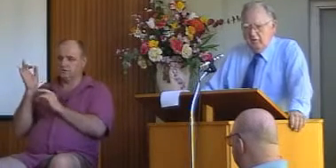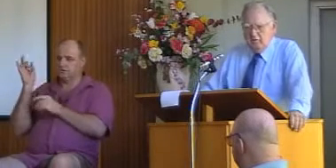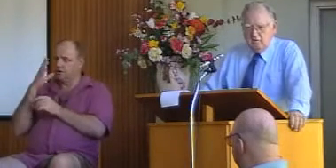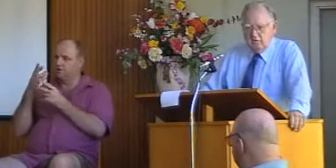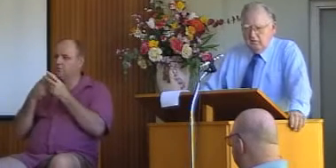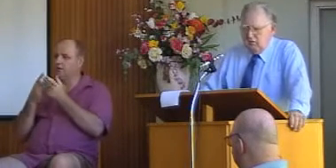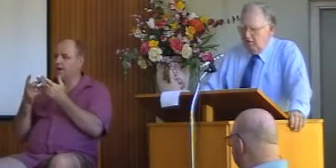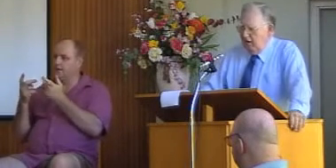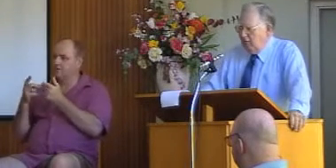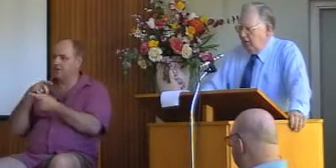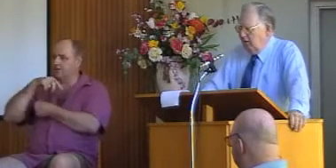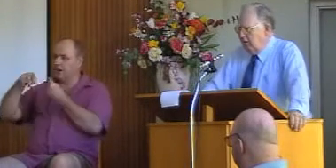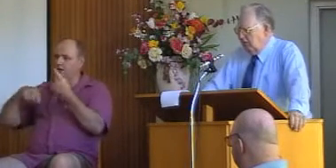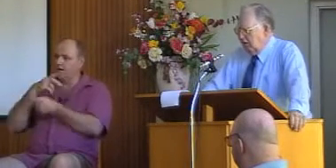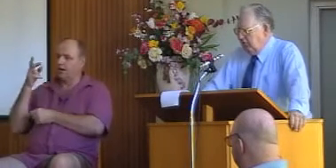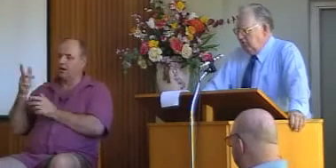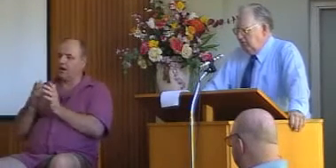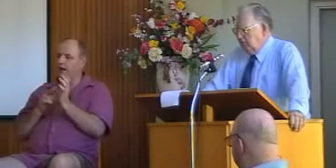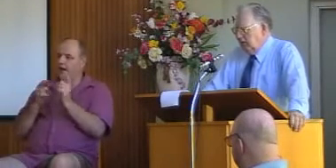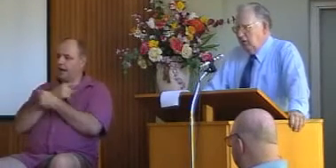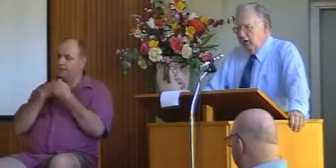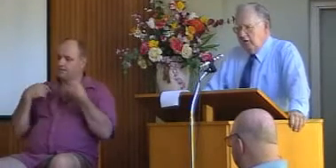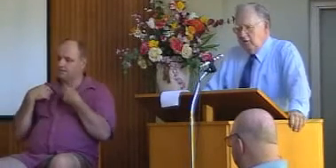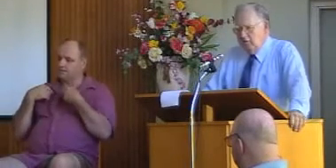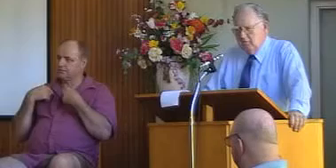around us, those who know not